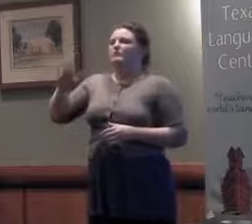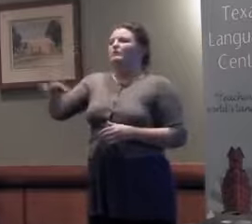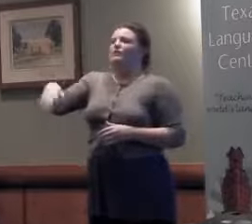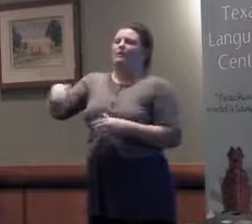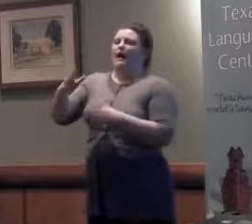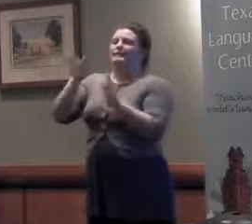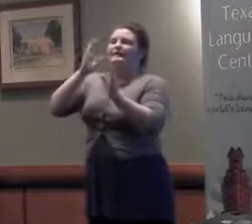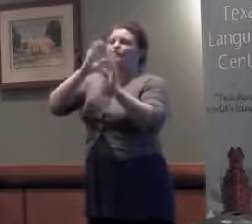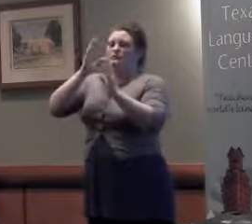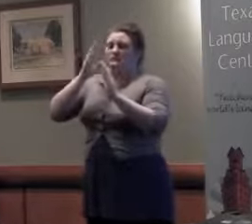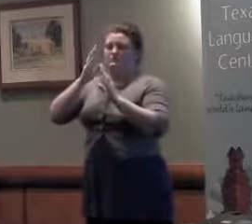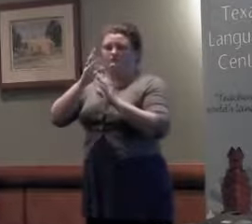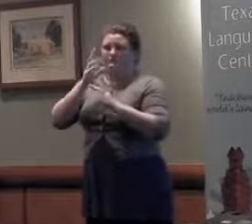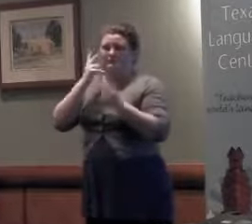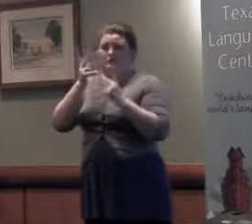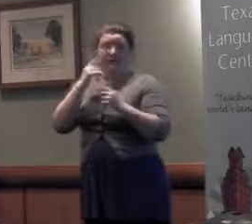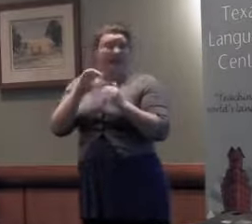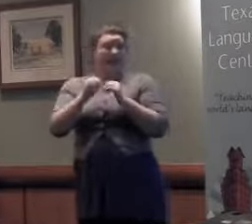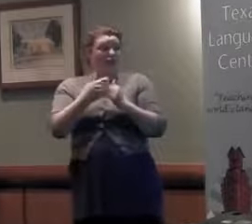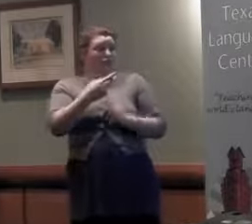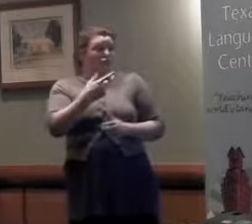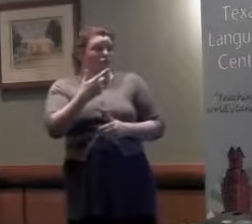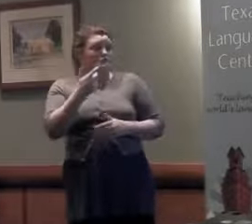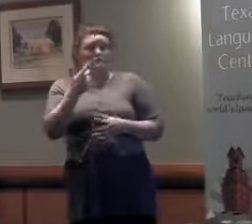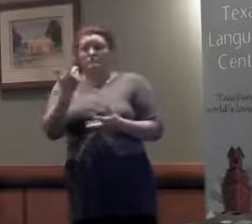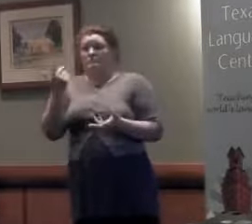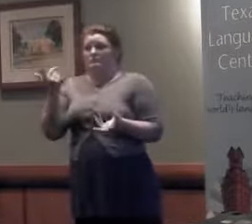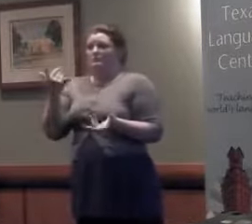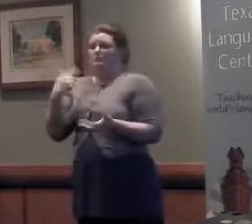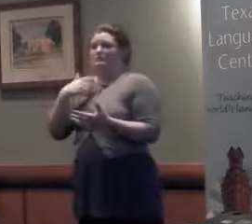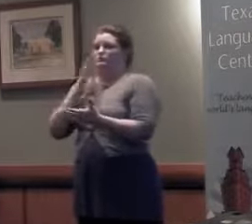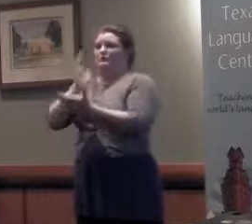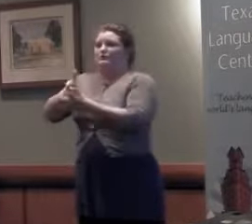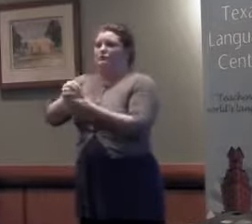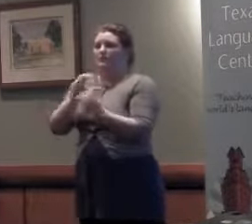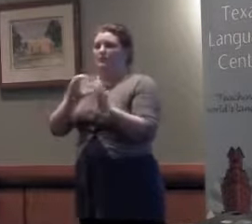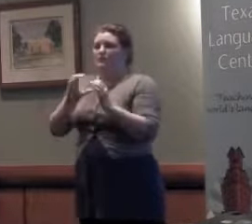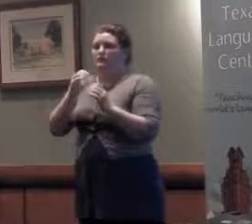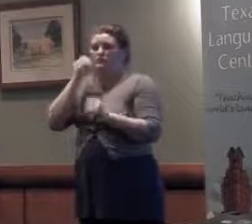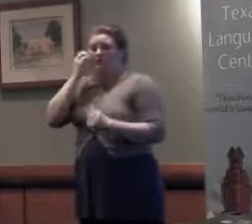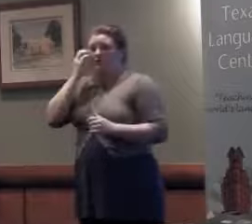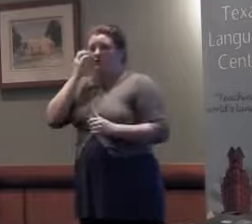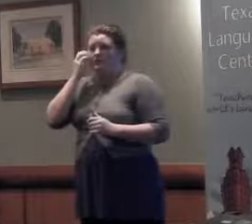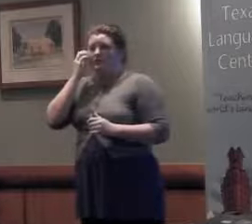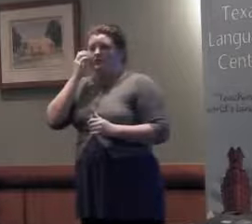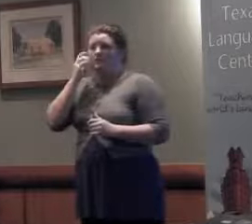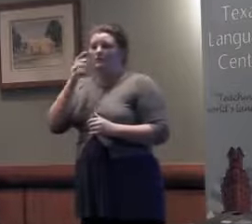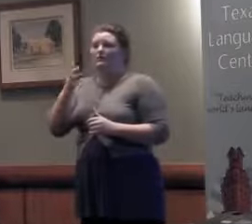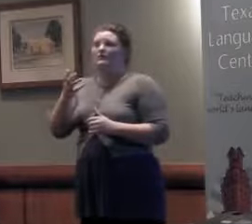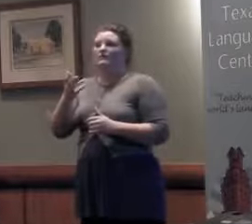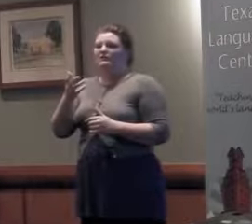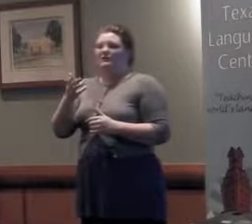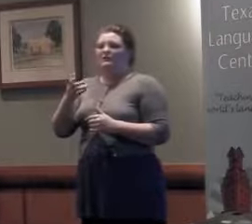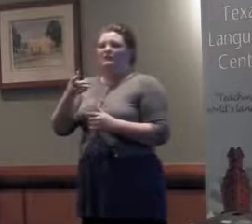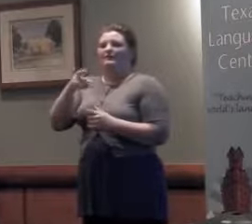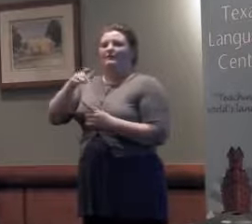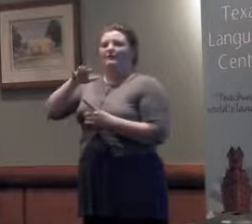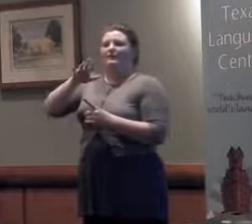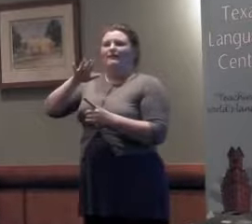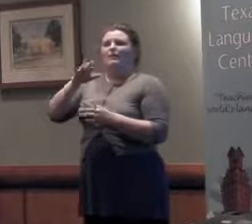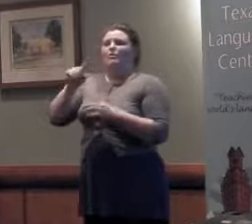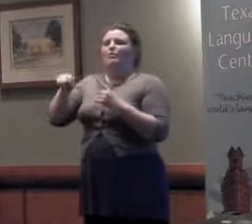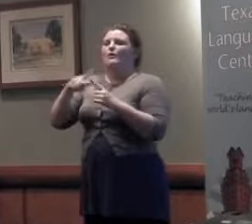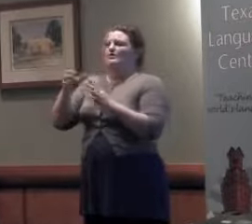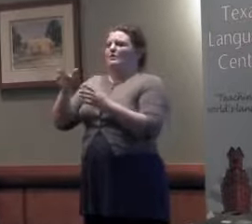So just the simple point of how do you kind of break into a conversation, or how do you get someone's attention when they're not looking